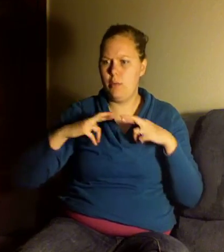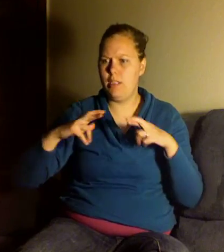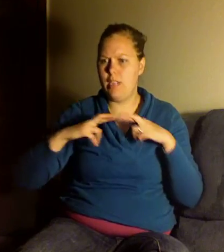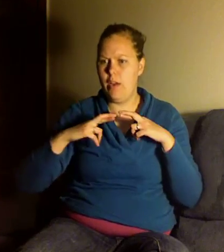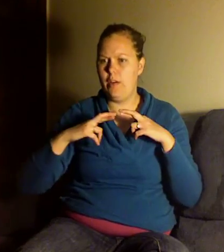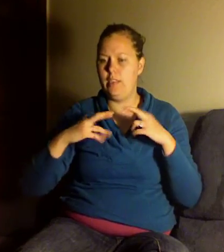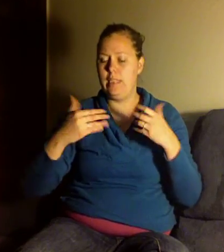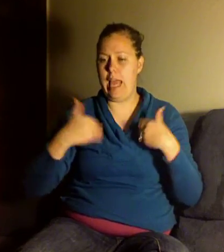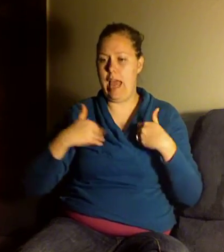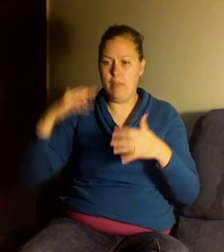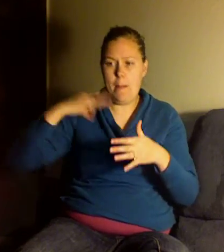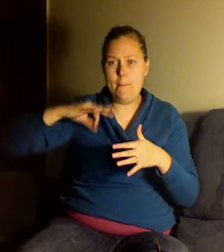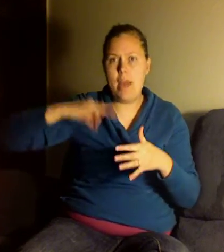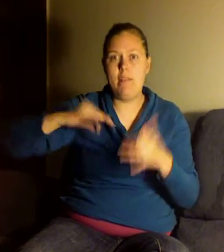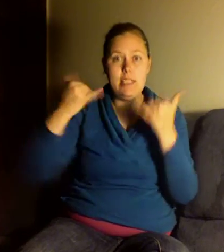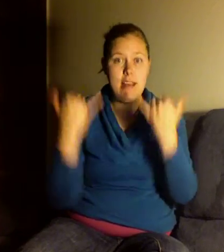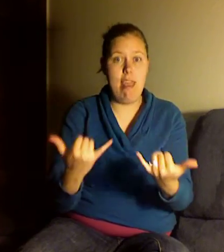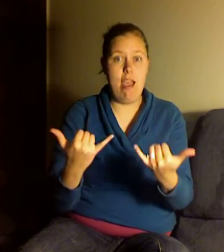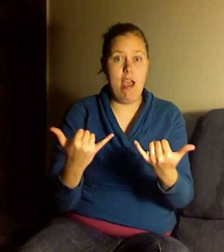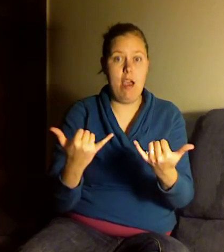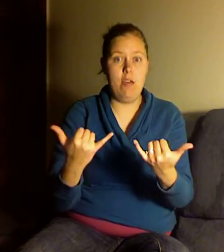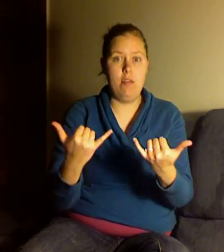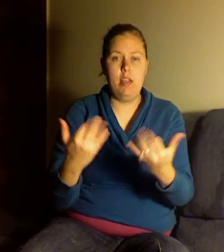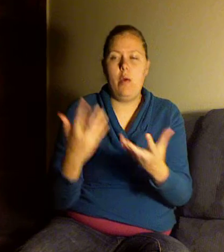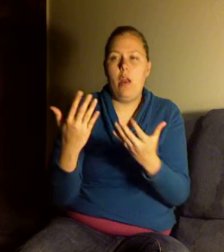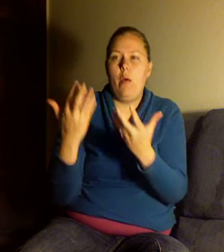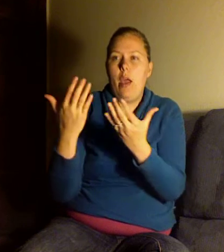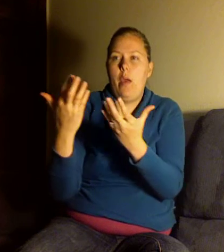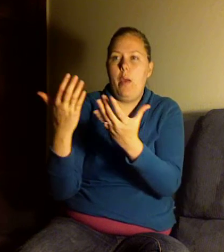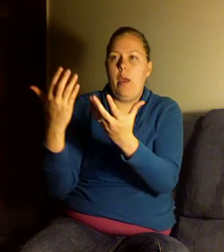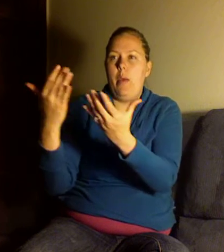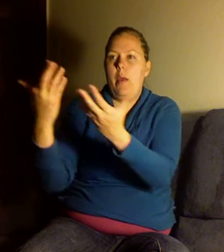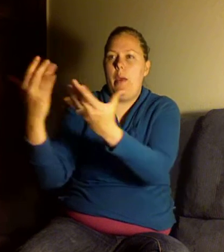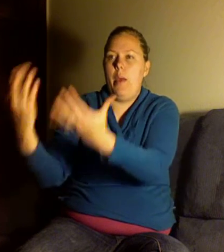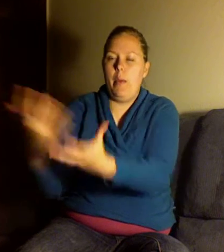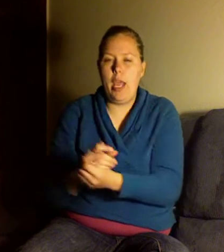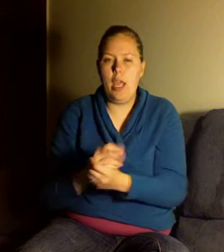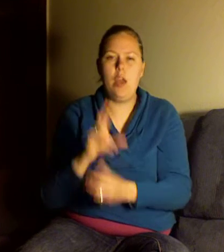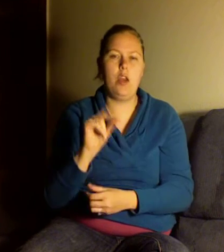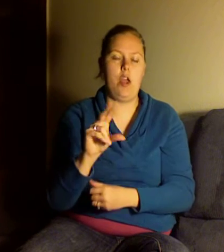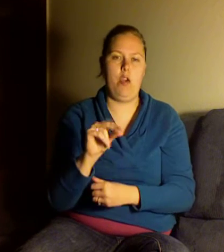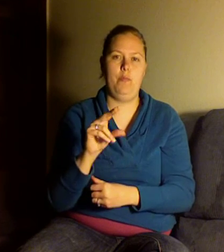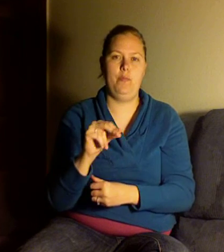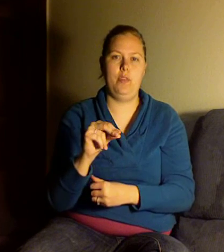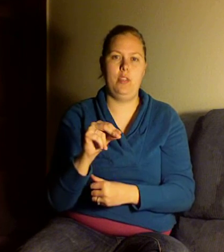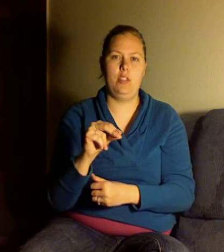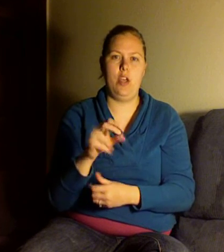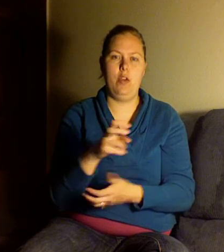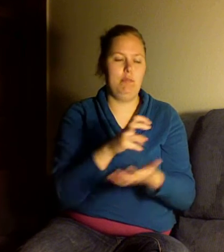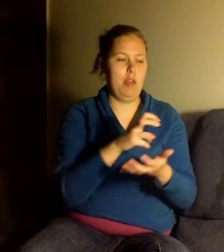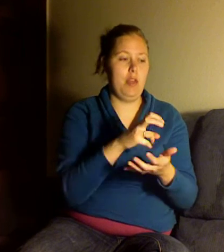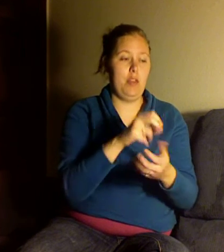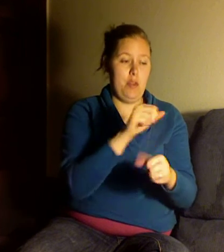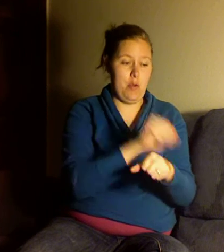for the current generation to save enough money and only use their money. So they made it a kind of a direct transfer from the current workers to the people who